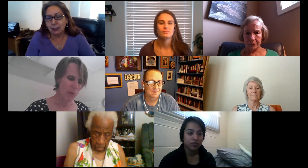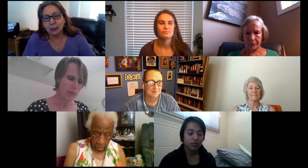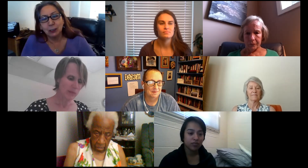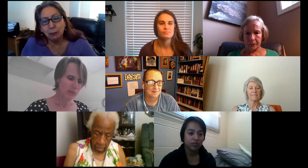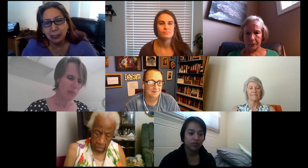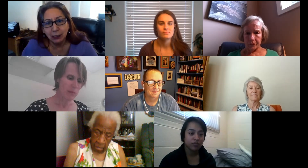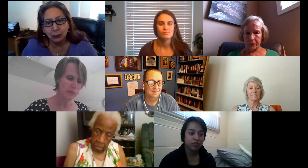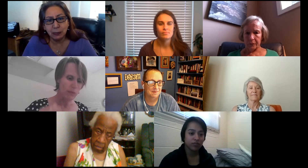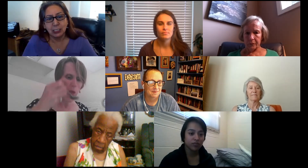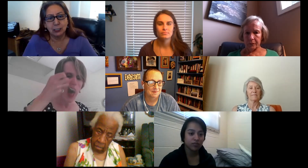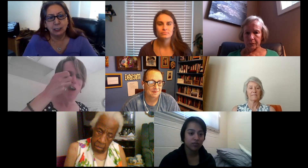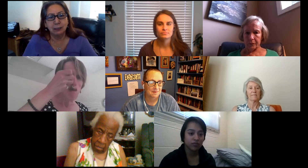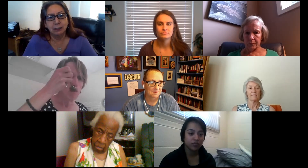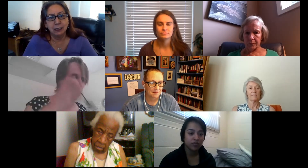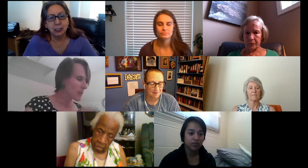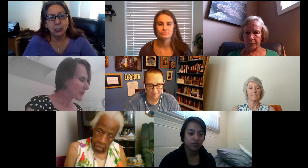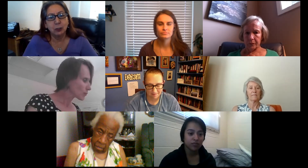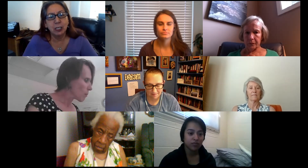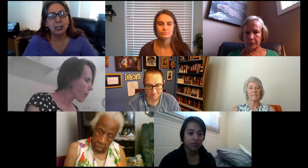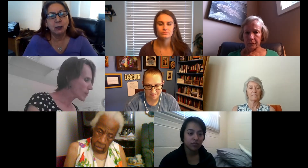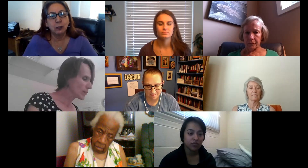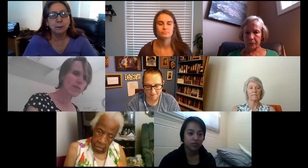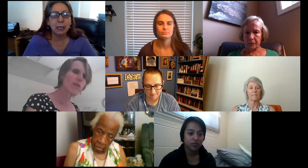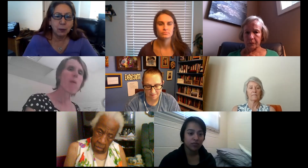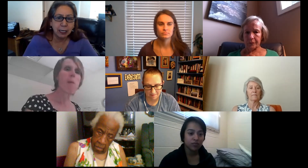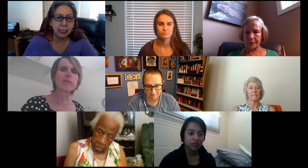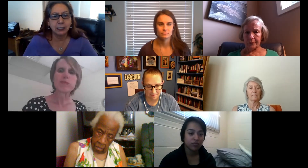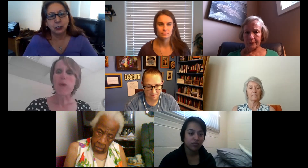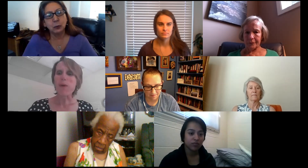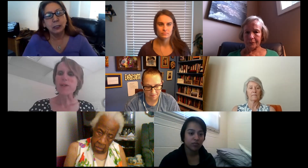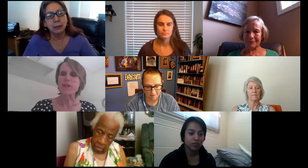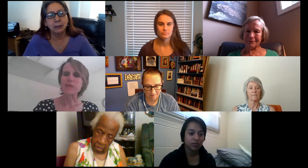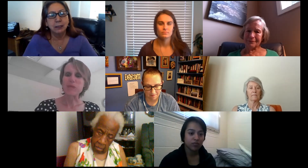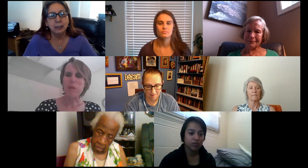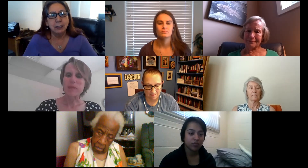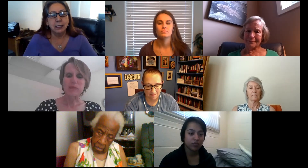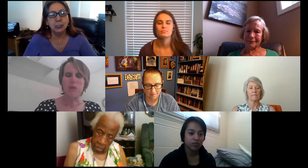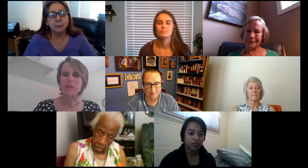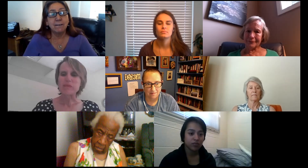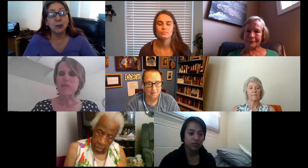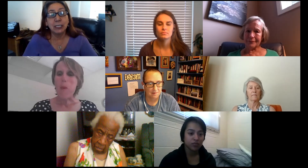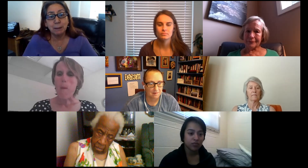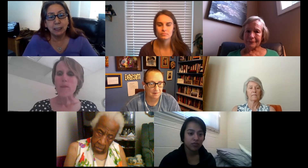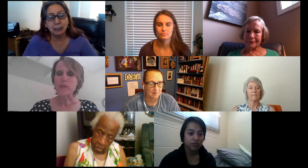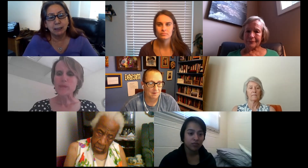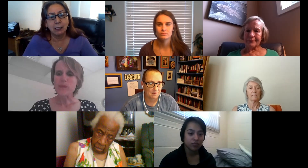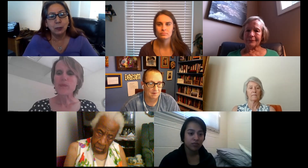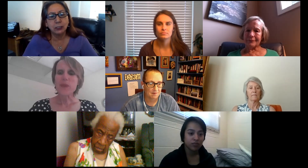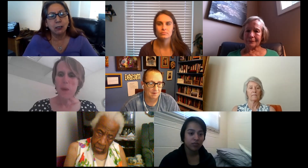learned so much. She learned how to horseback ride and swim, and she became very independent. I always taught